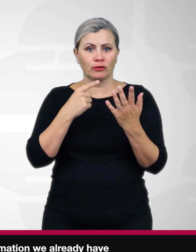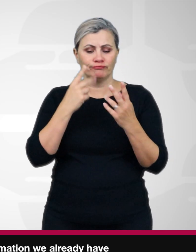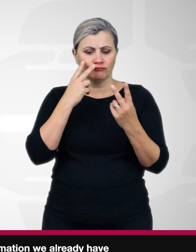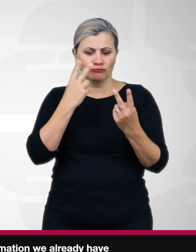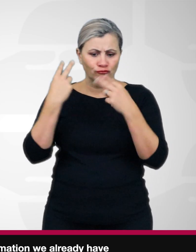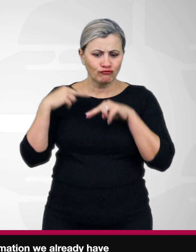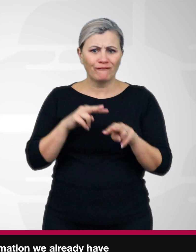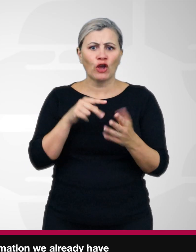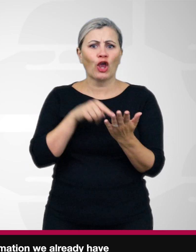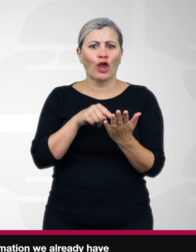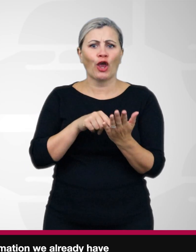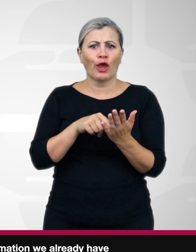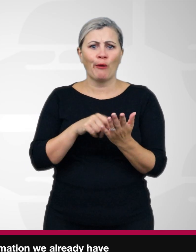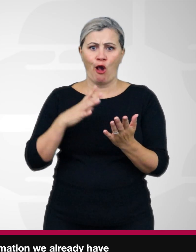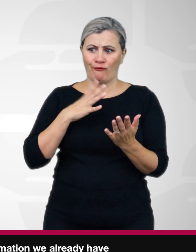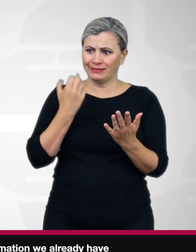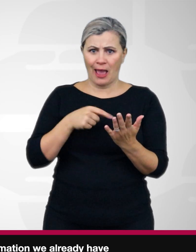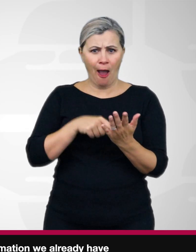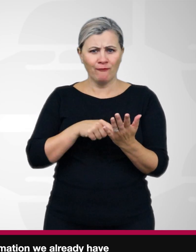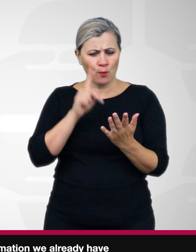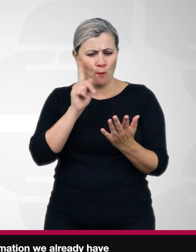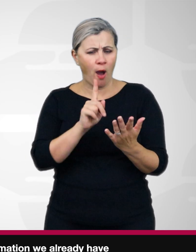reviewing information we already have,